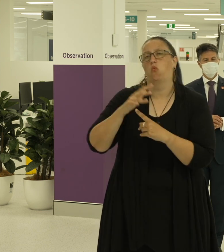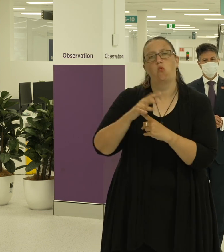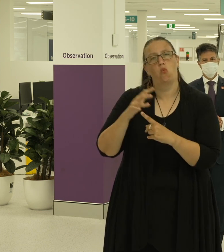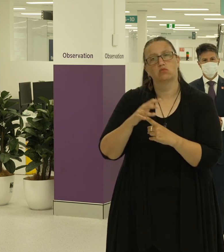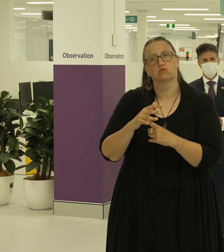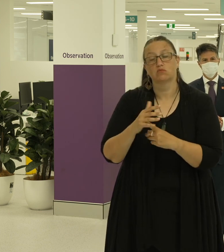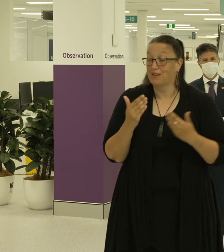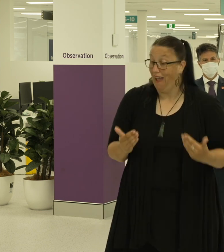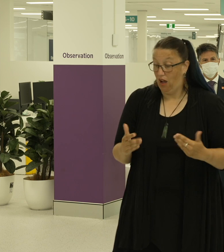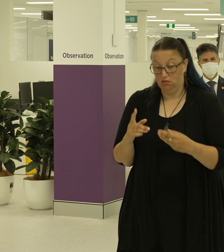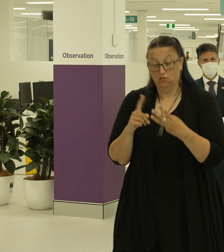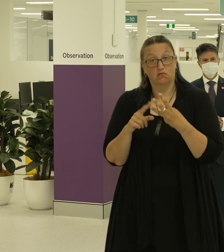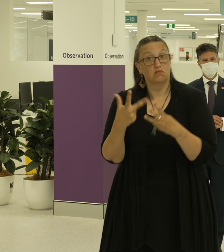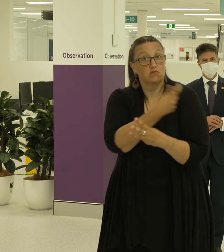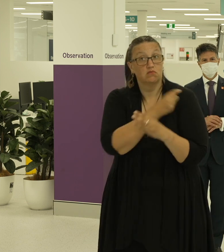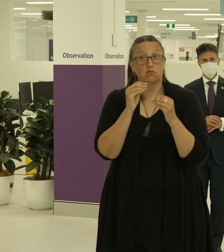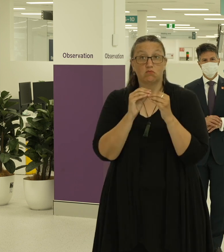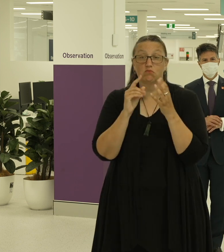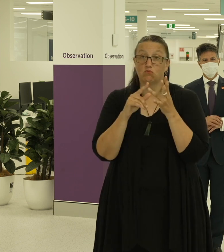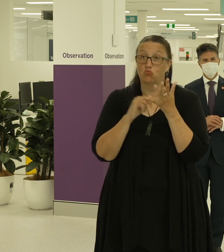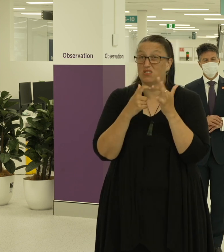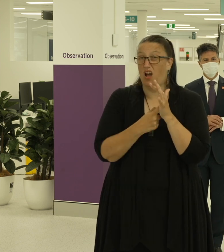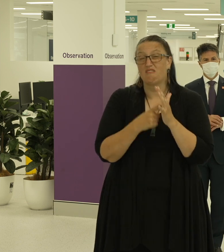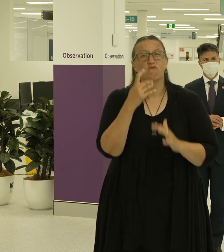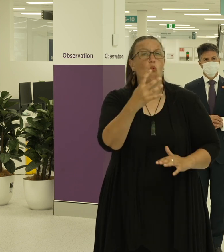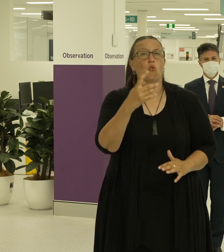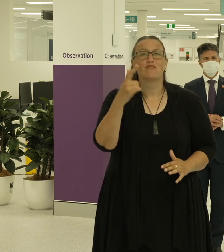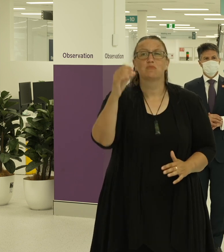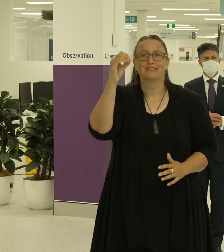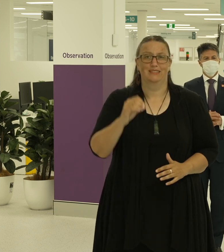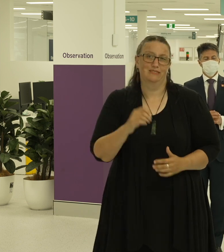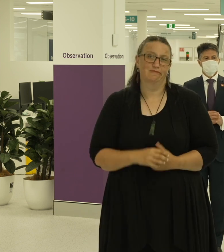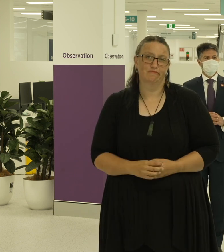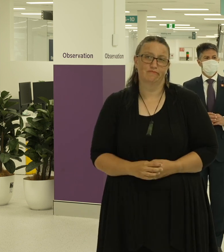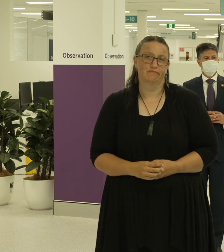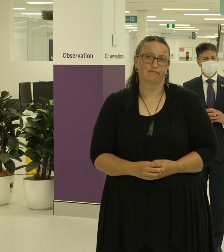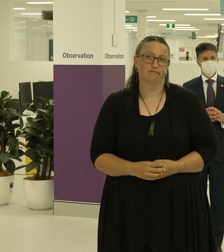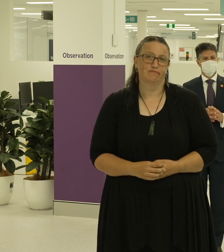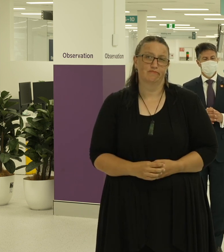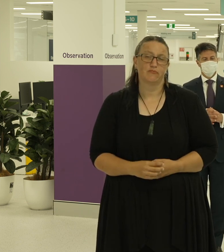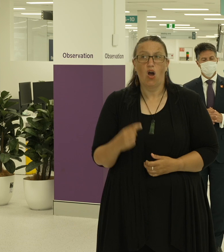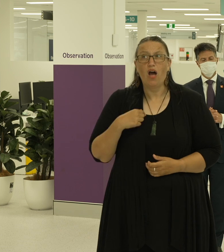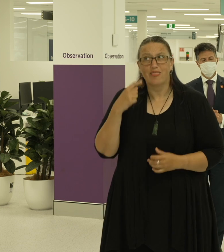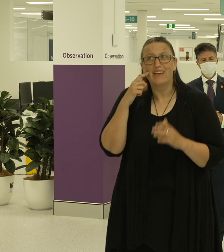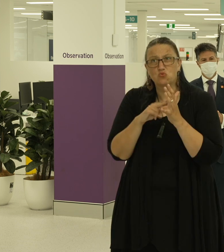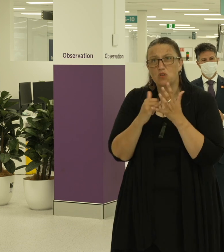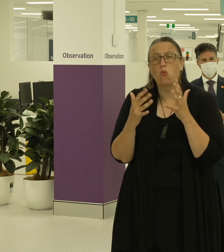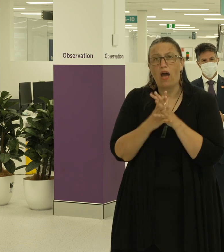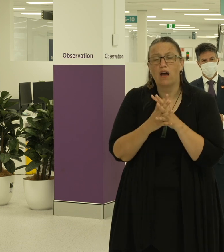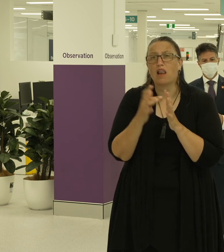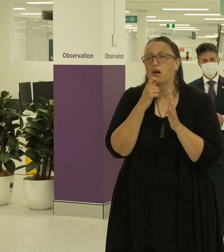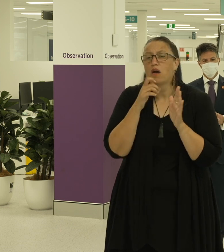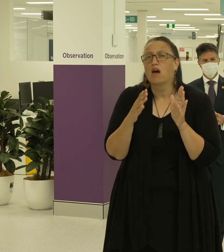at 47%, and compared to other states, I have to check change, but I think the dosage rate, the booster rate in New South Wales was behind,